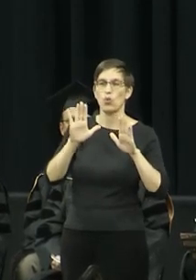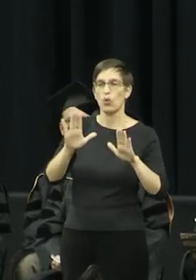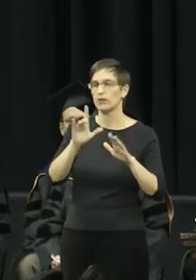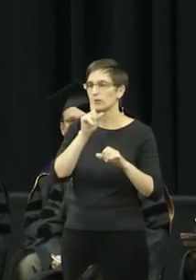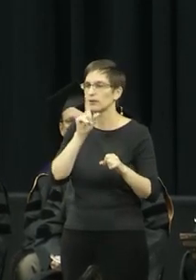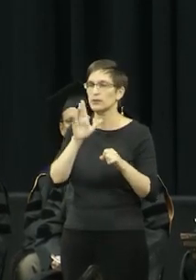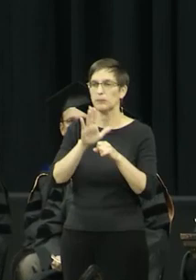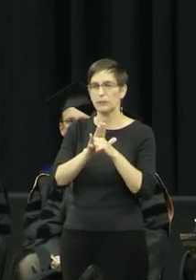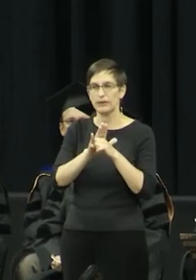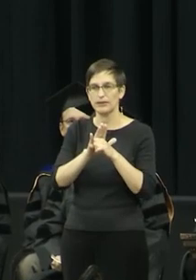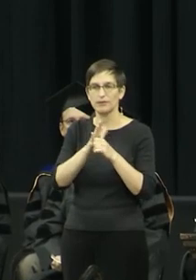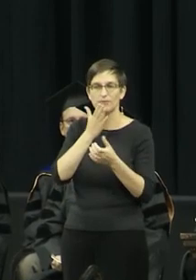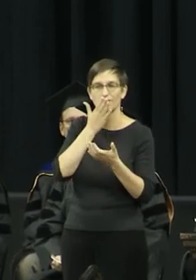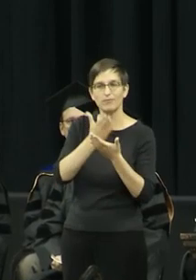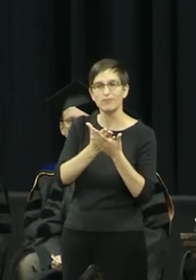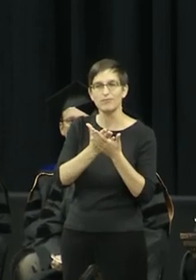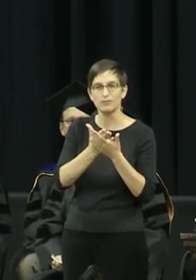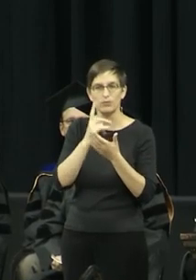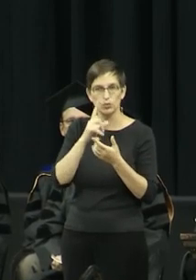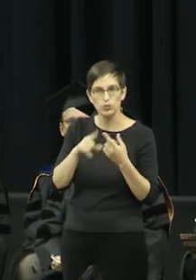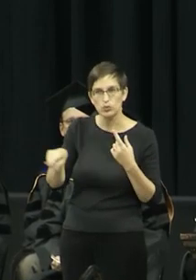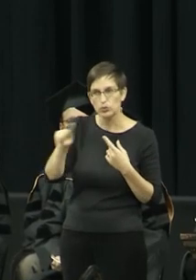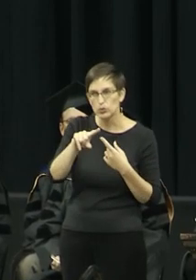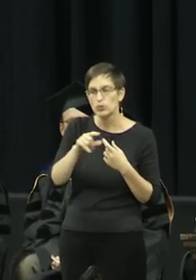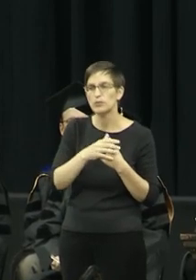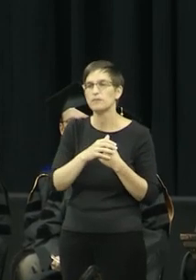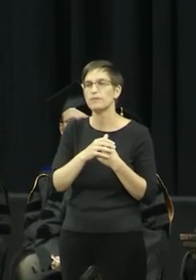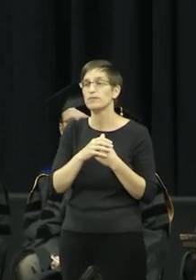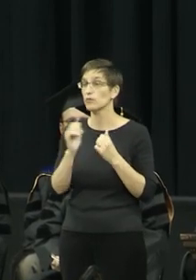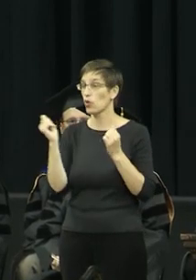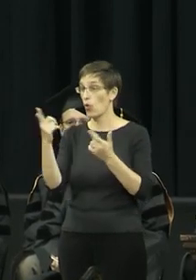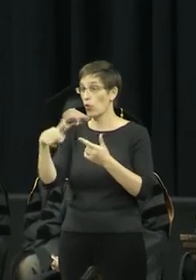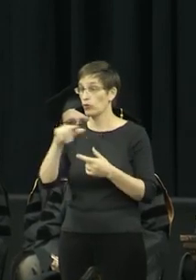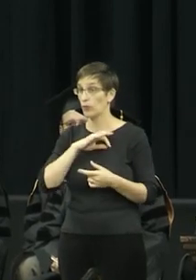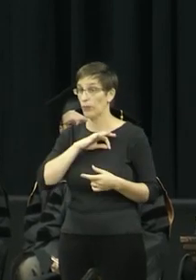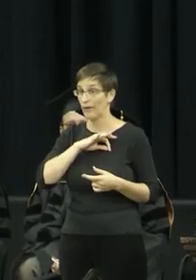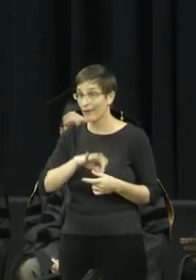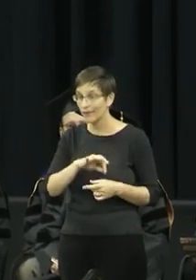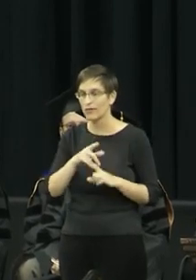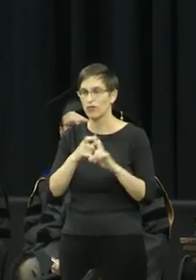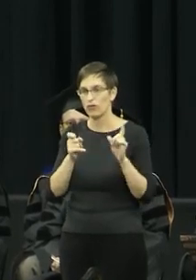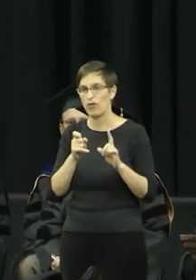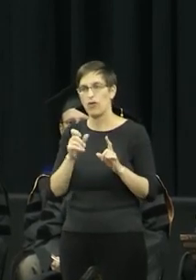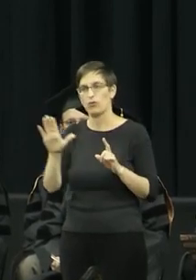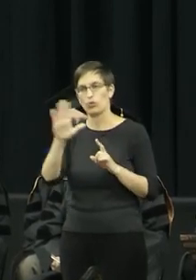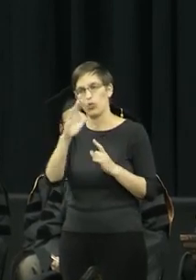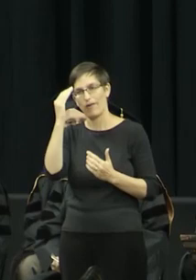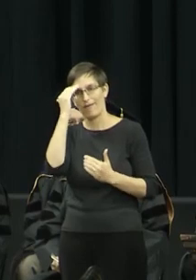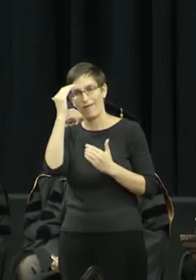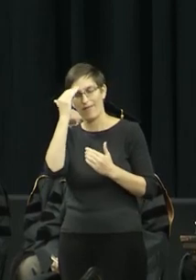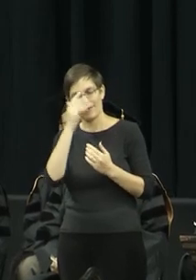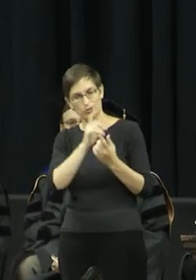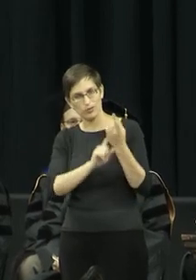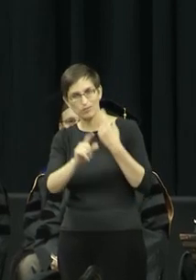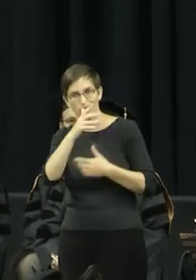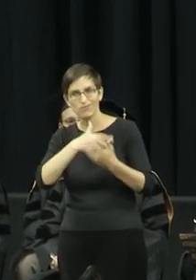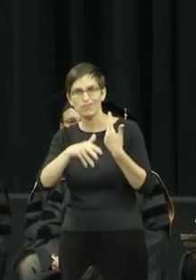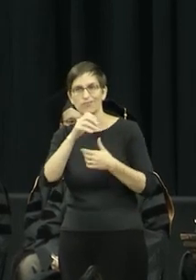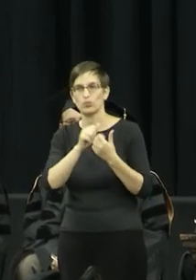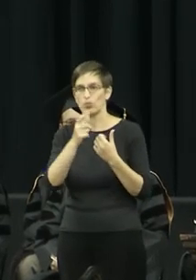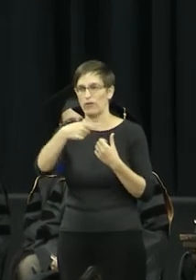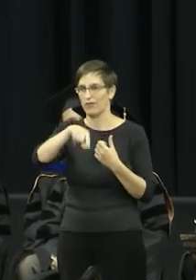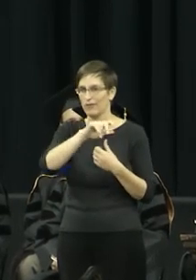commitment. And all of you graduating today have benefited immensely from your acquaintance and interaction with